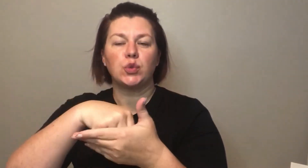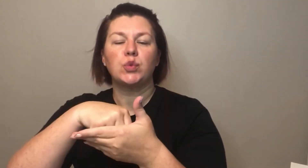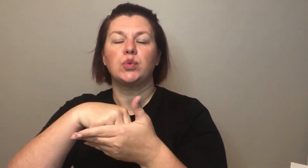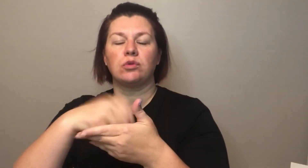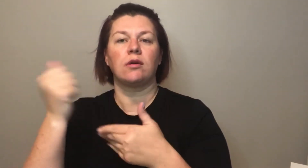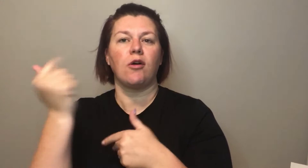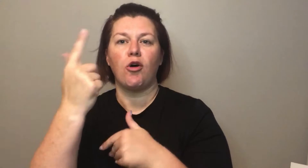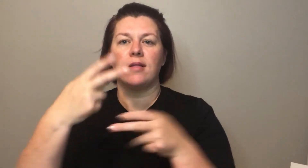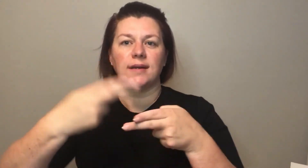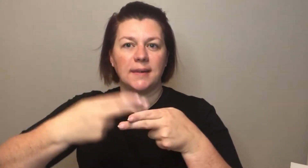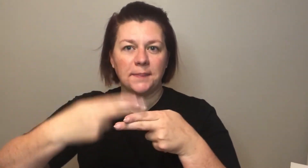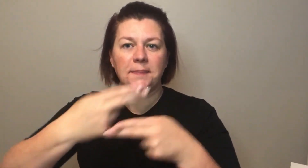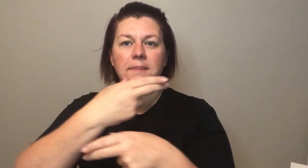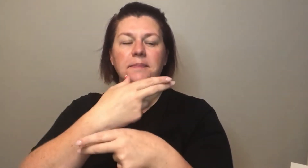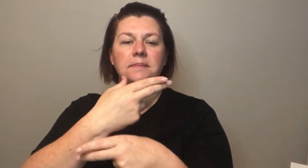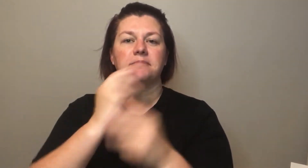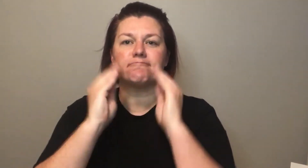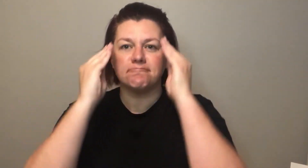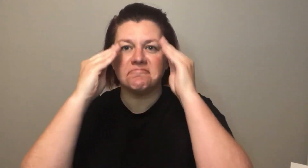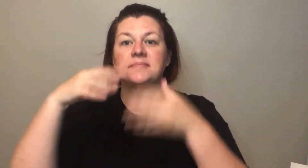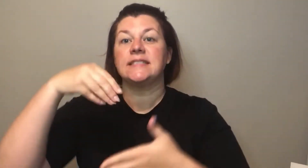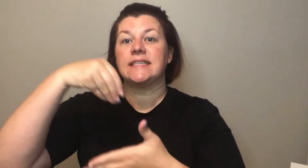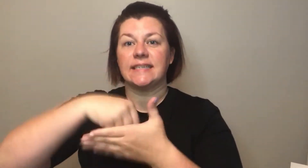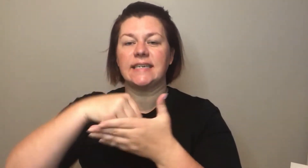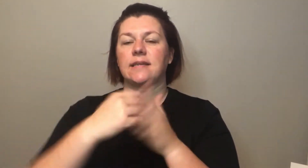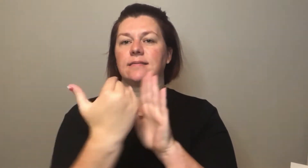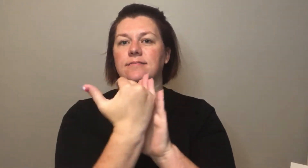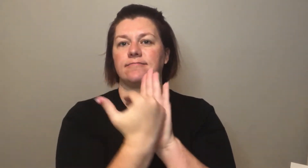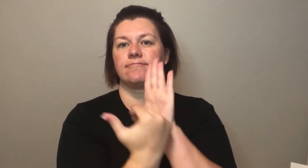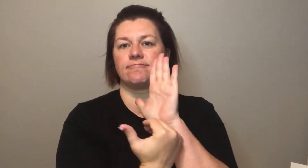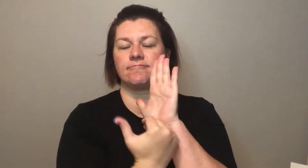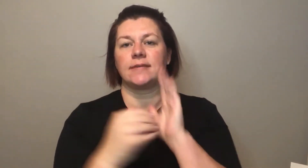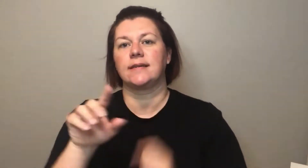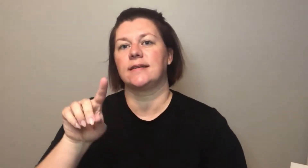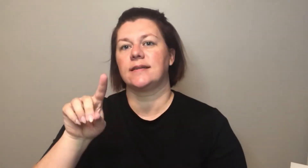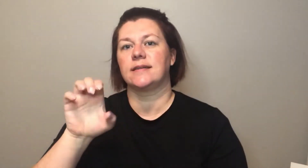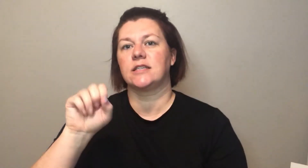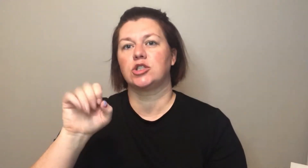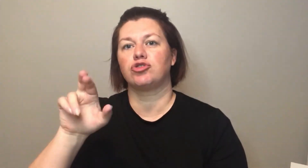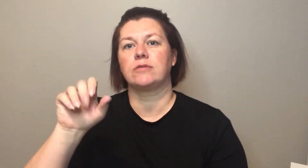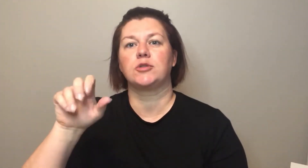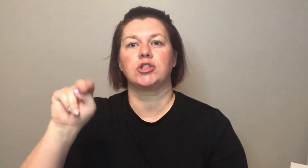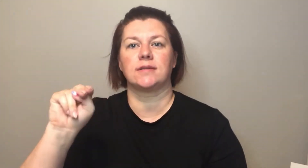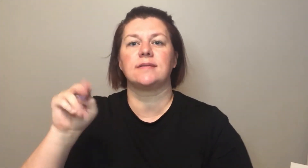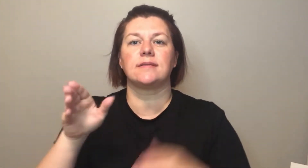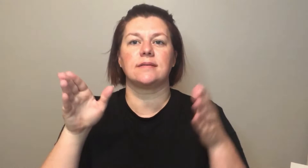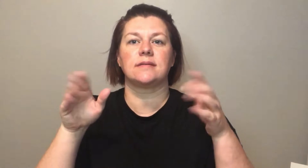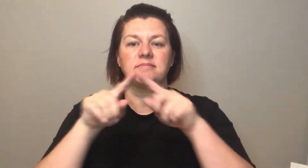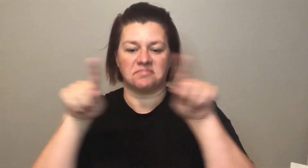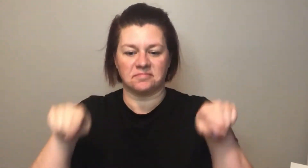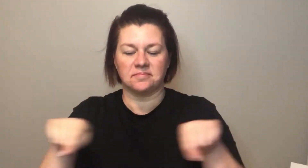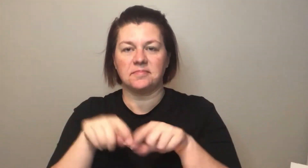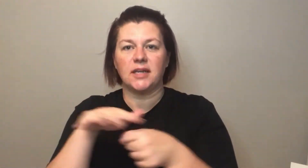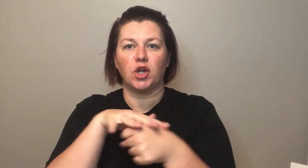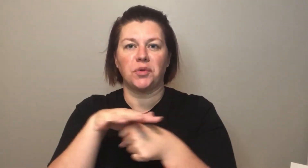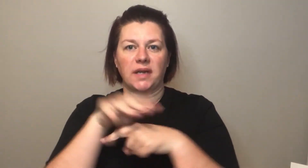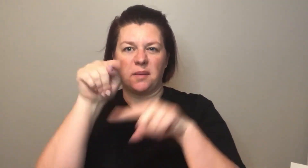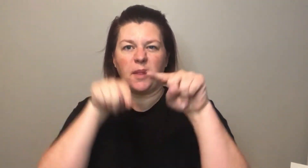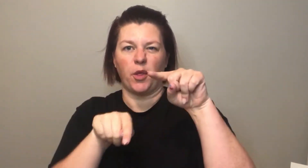look, we'll talk about it. Now I'll include all of the information about the products that I'm using in the description box